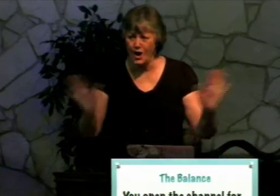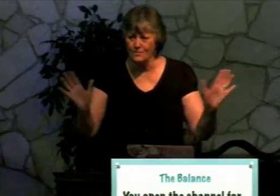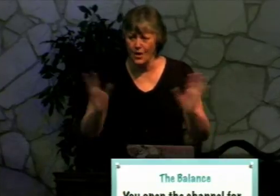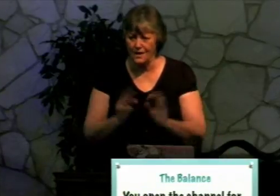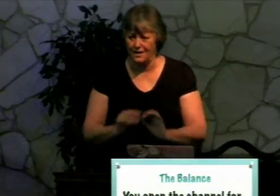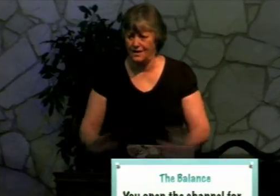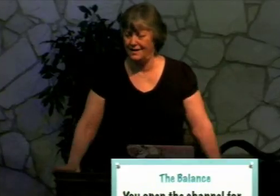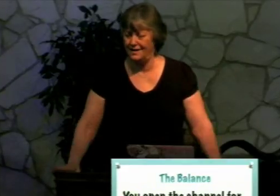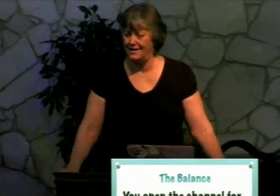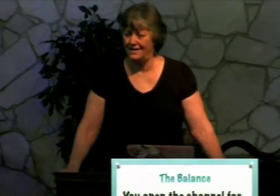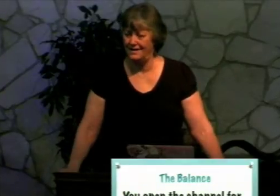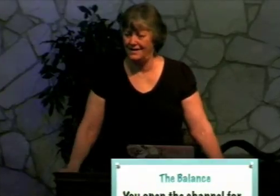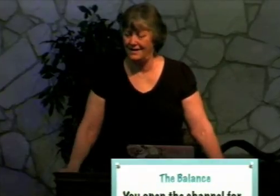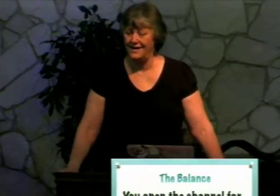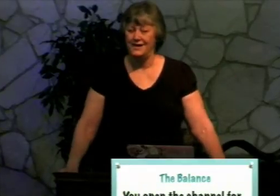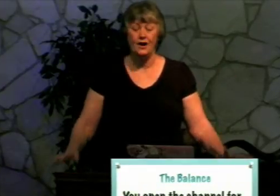No more. You know,